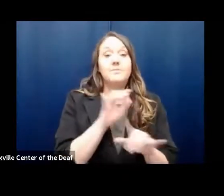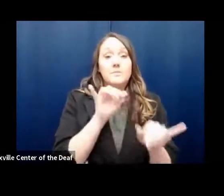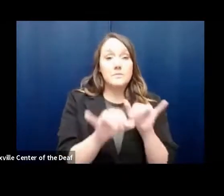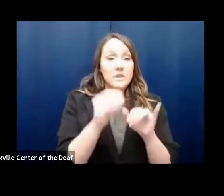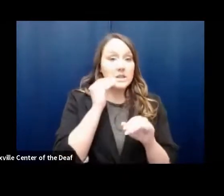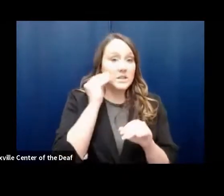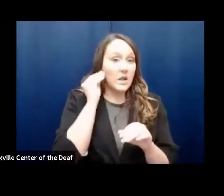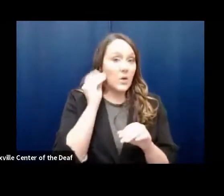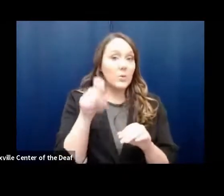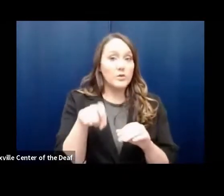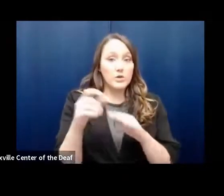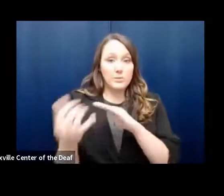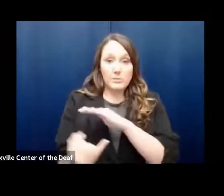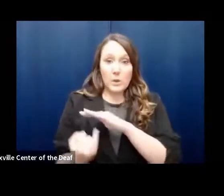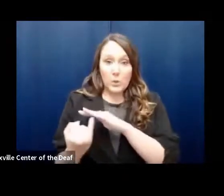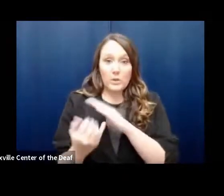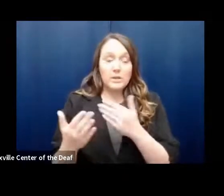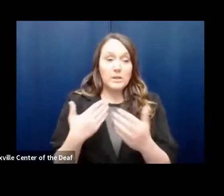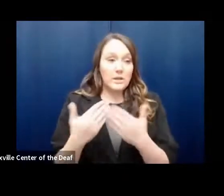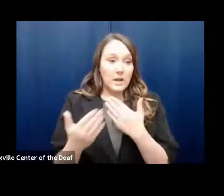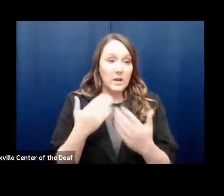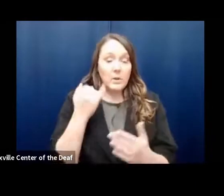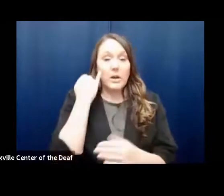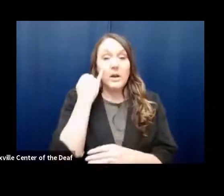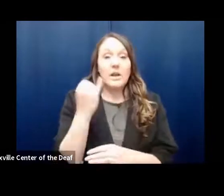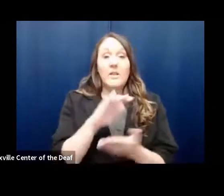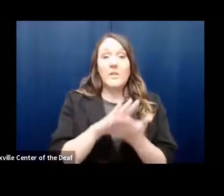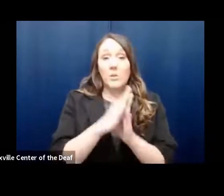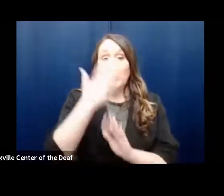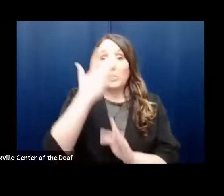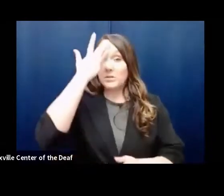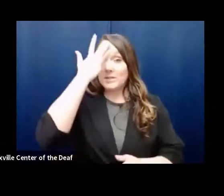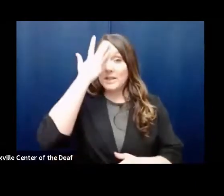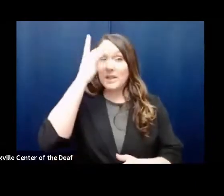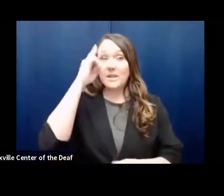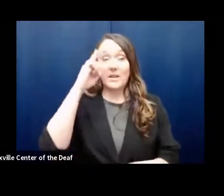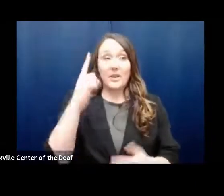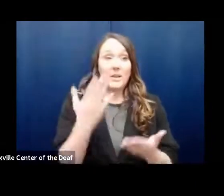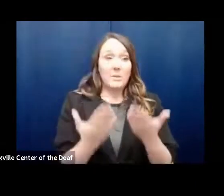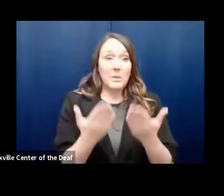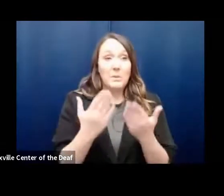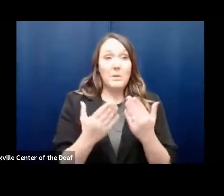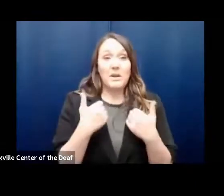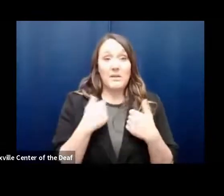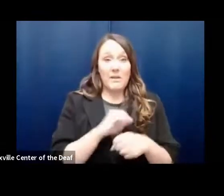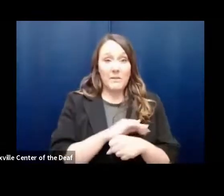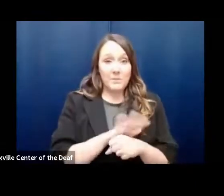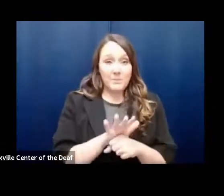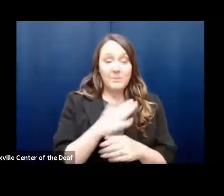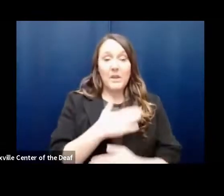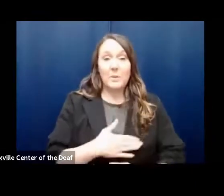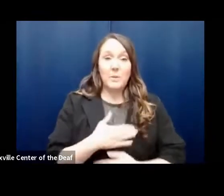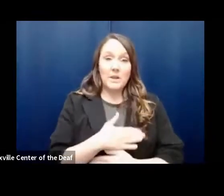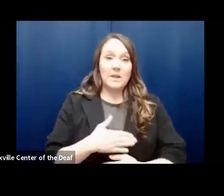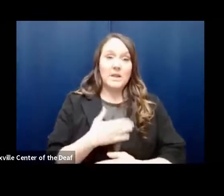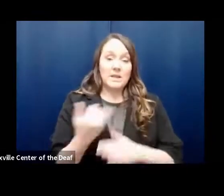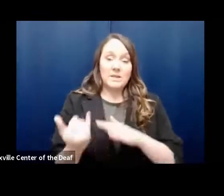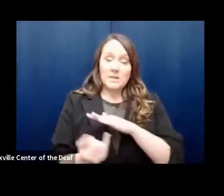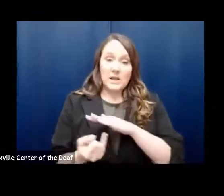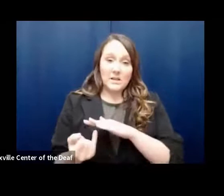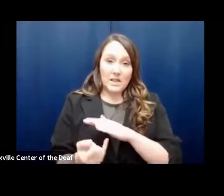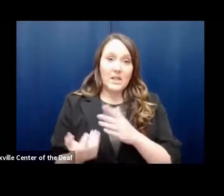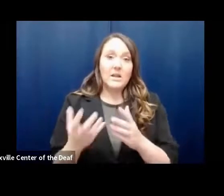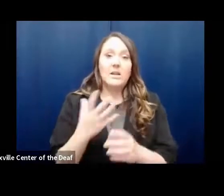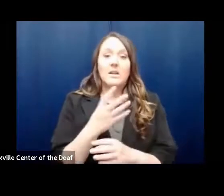You should be quarantining anyway. But if you've become sick and you think that you might have COVID, we're asking you to please go ahead and isolate